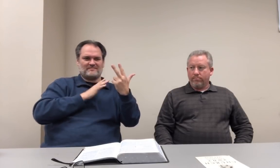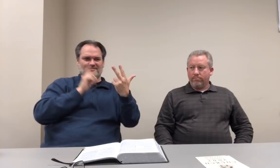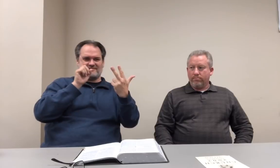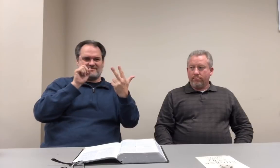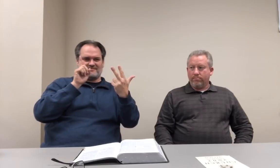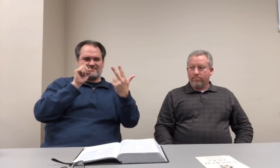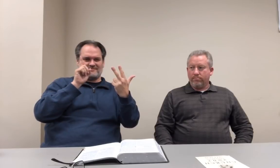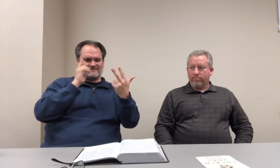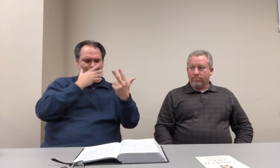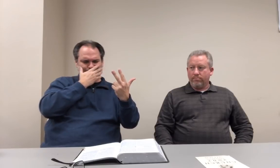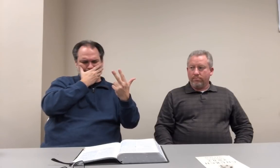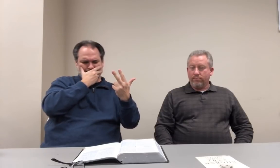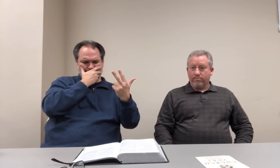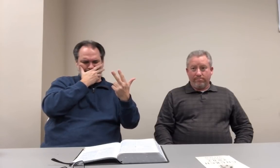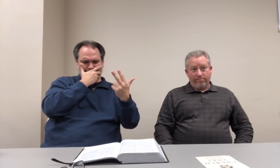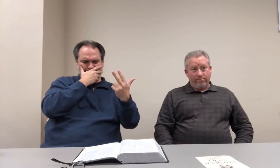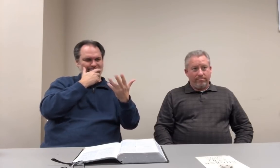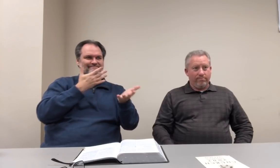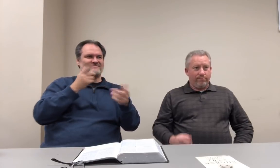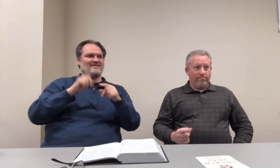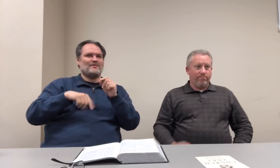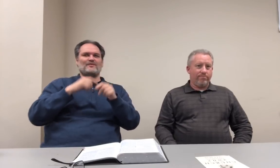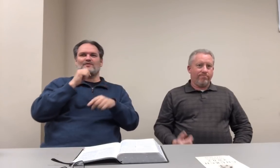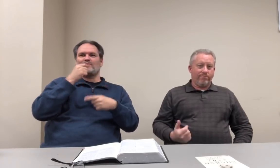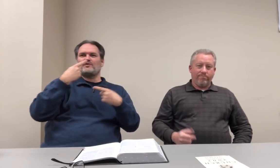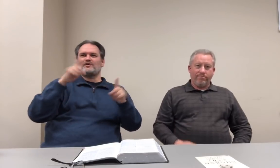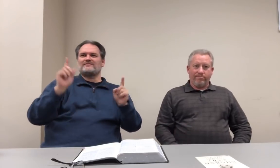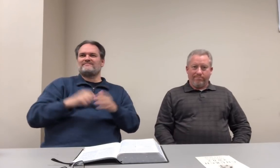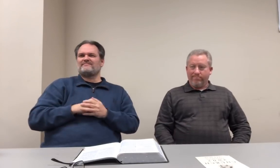and griefs? I didn't change.